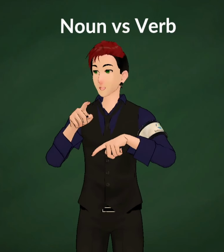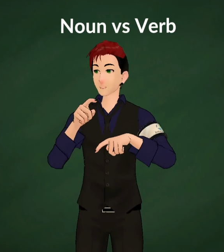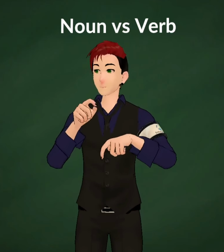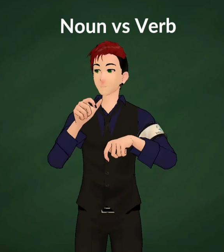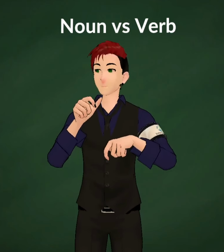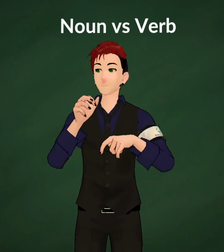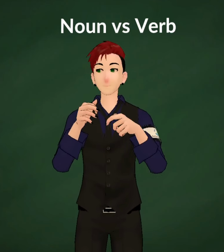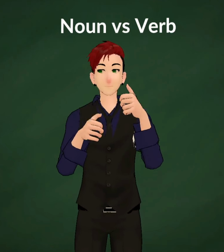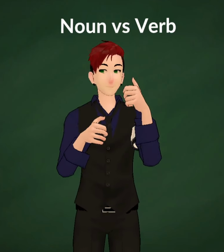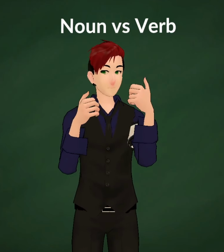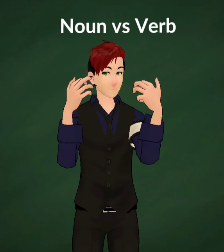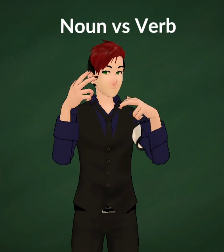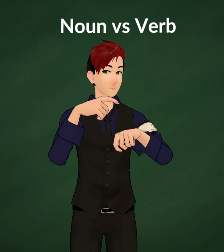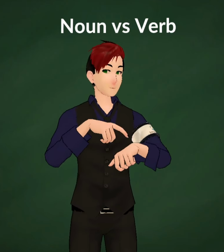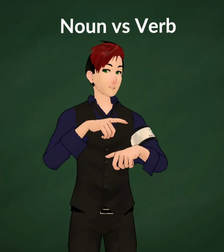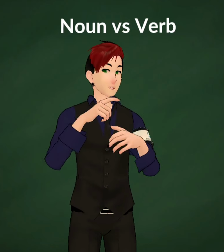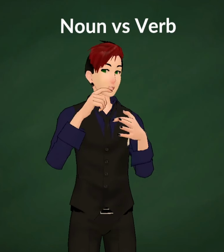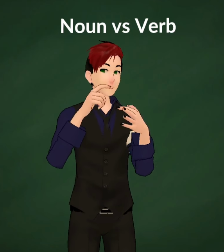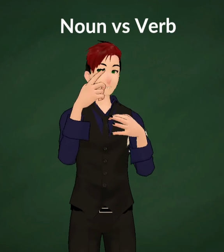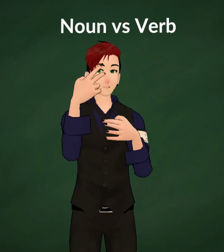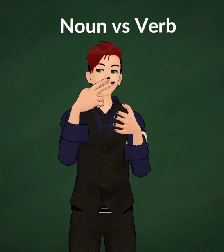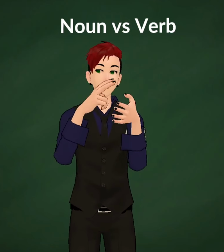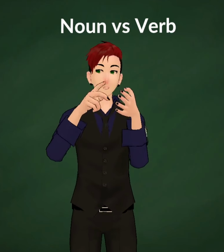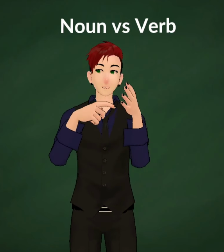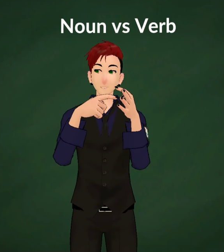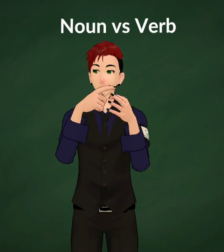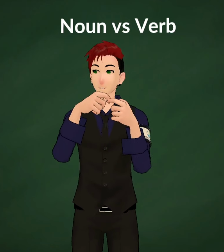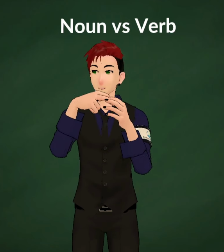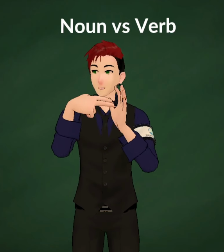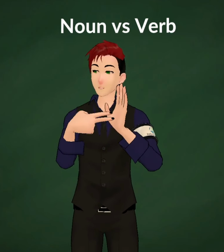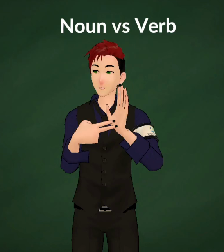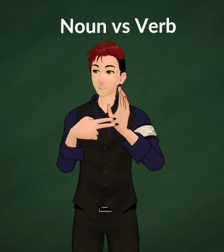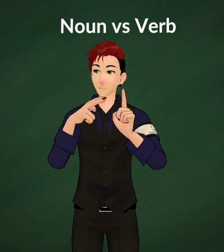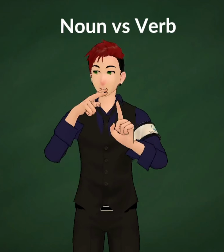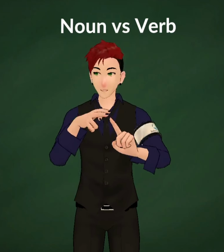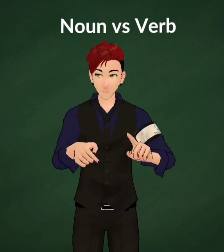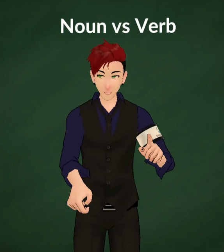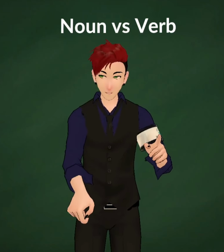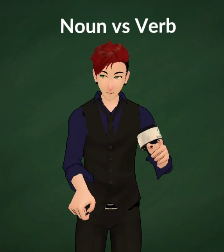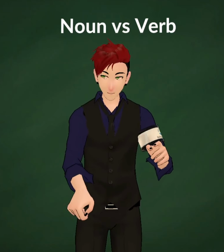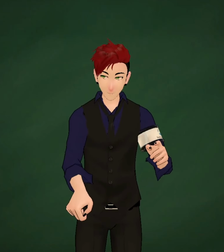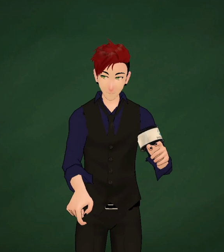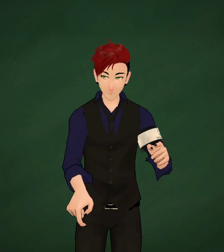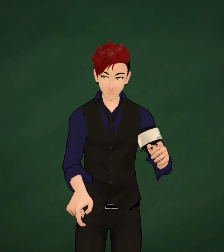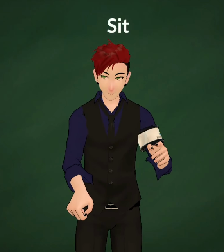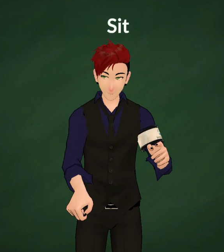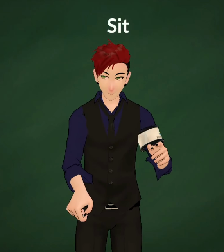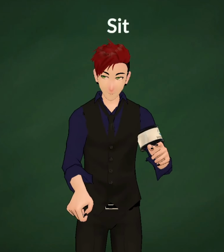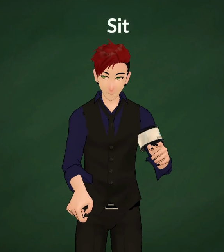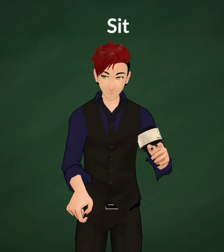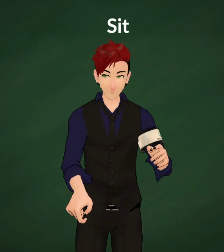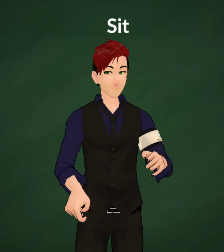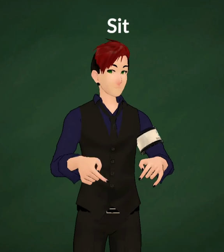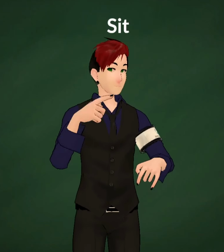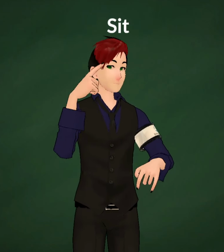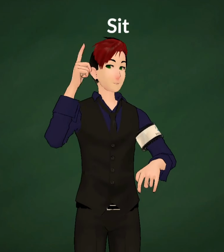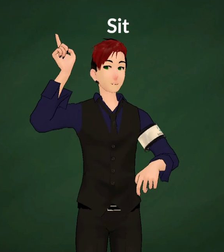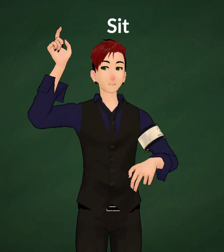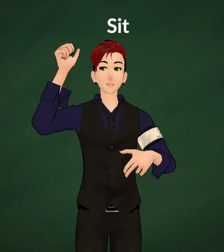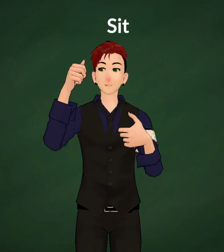sign, many times there's one specific rule that applies to them. For example, how